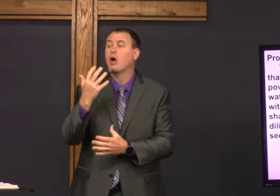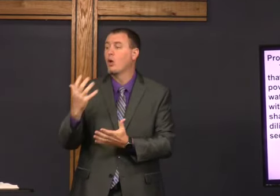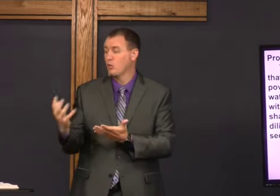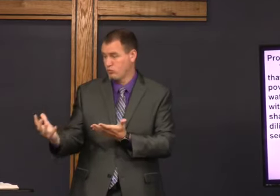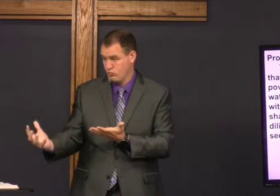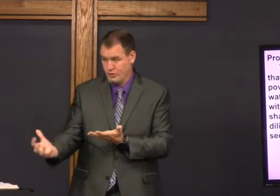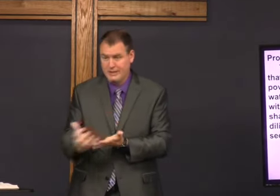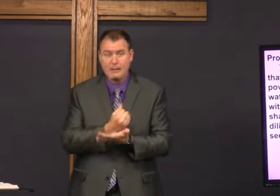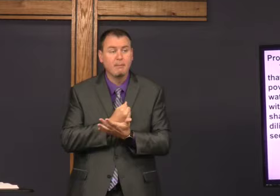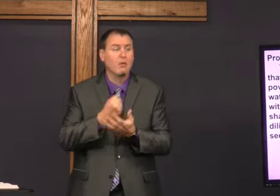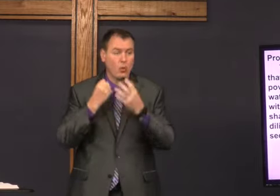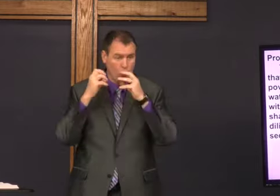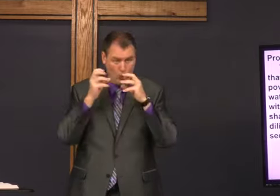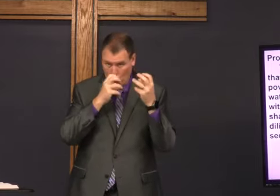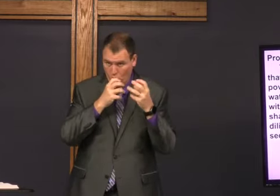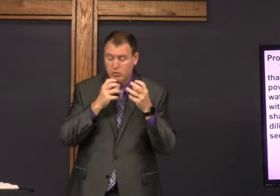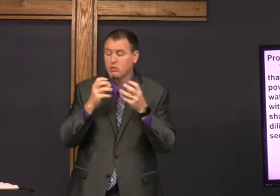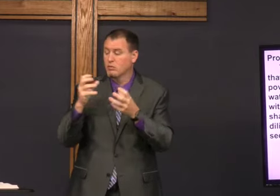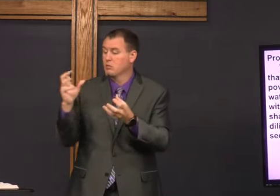Grows and I harvest the corn.